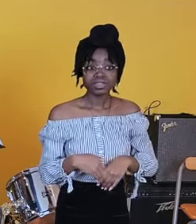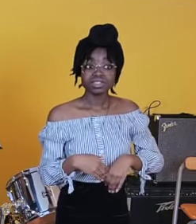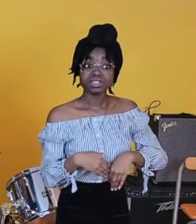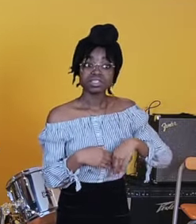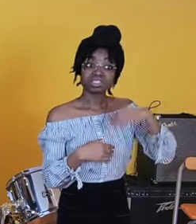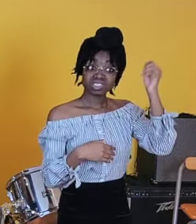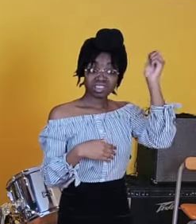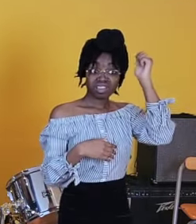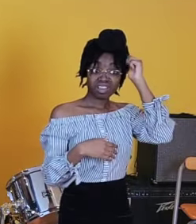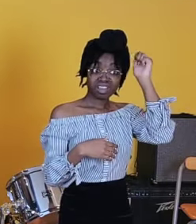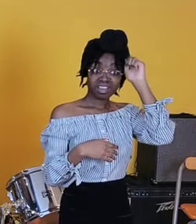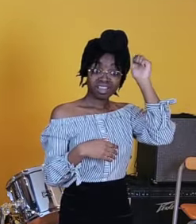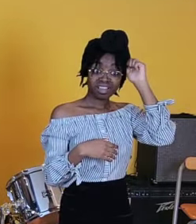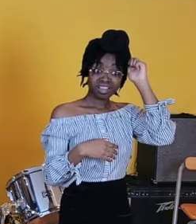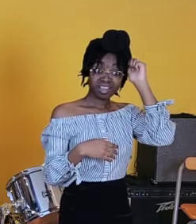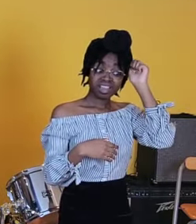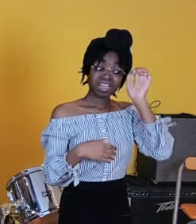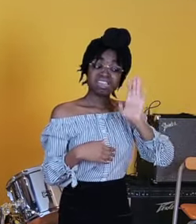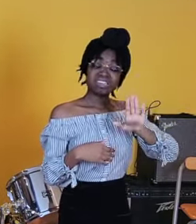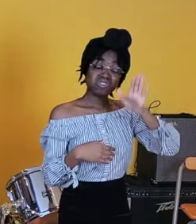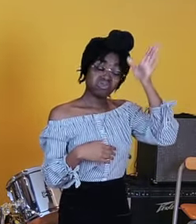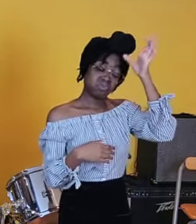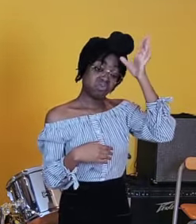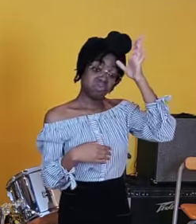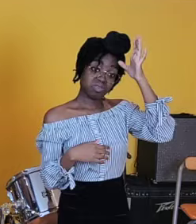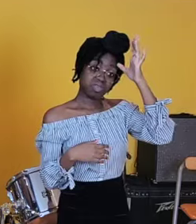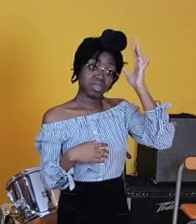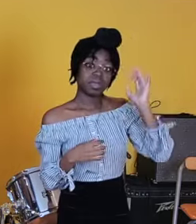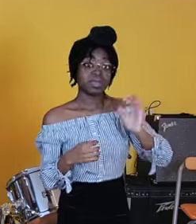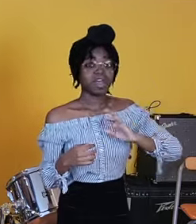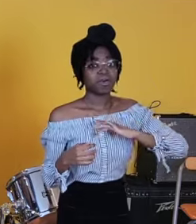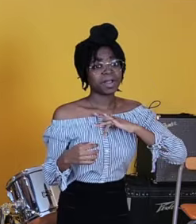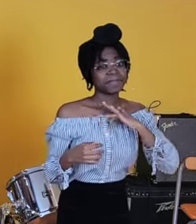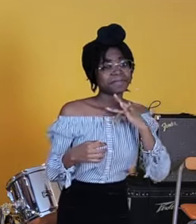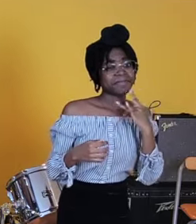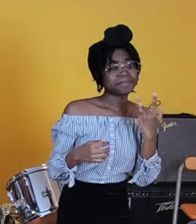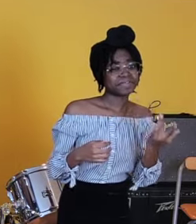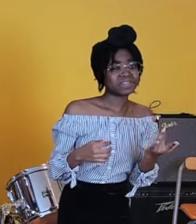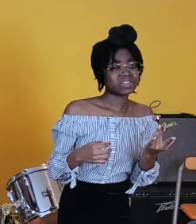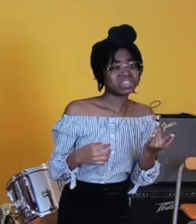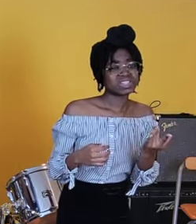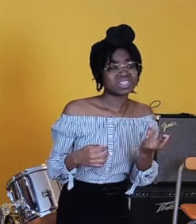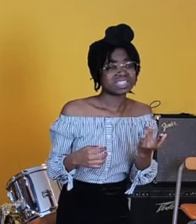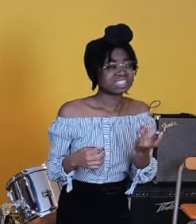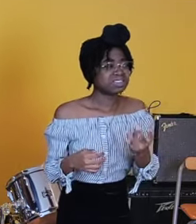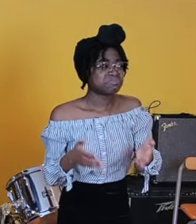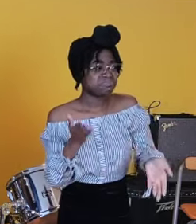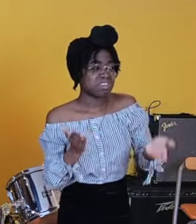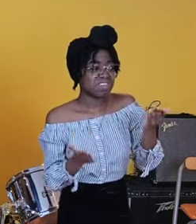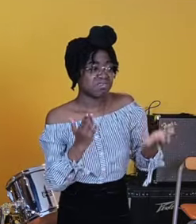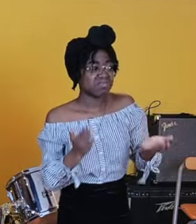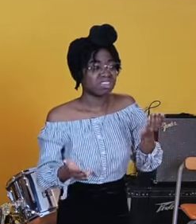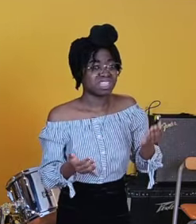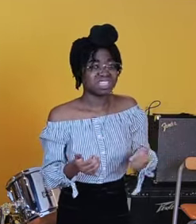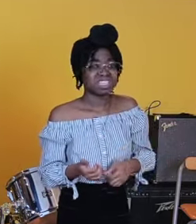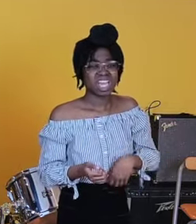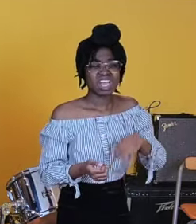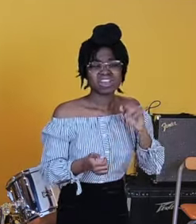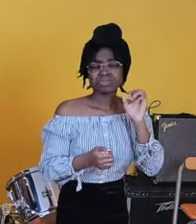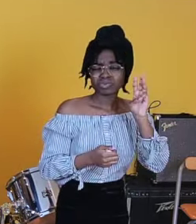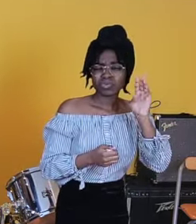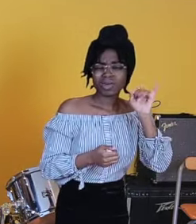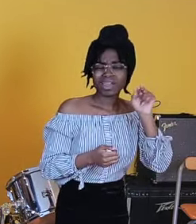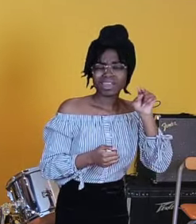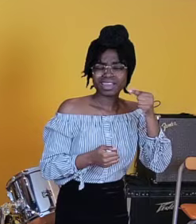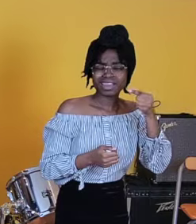probably as a dad, Adam may have felt that he really was making it up as he went. Like I said, he didn't have a manual, he didn't have an example to follow,